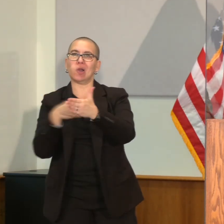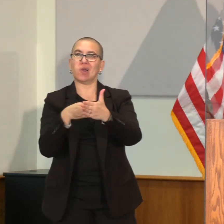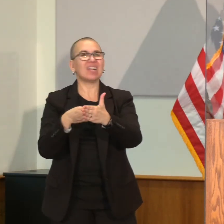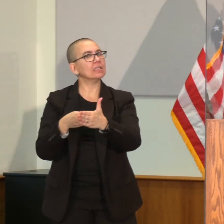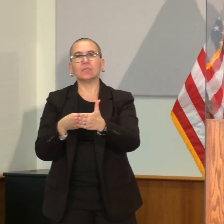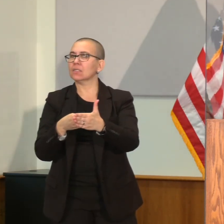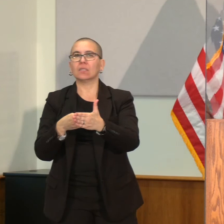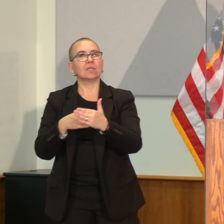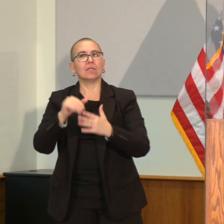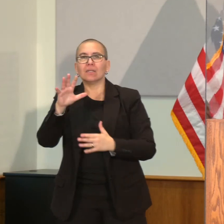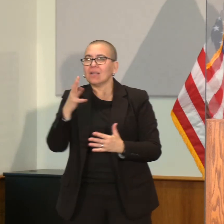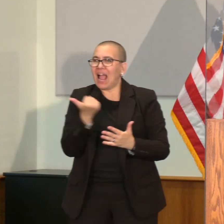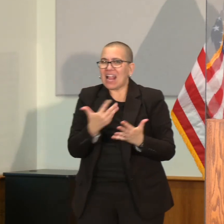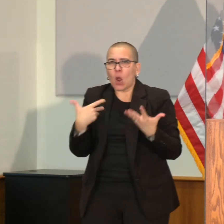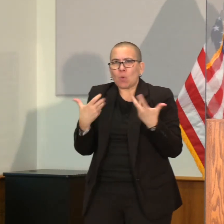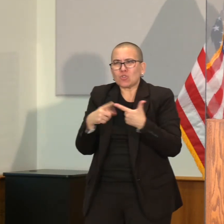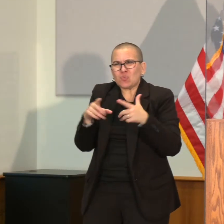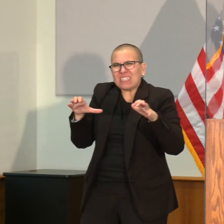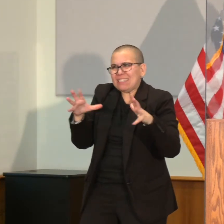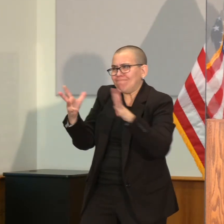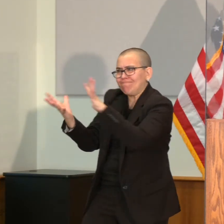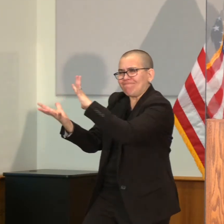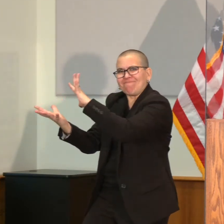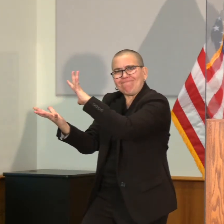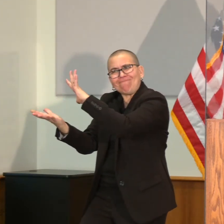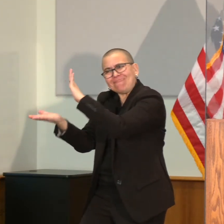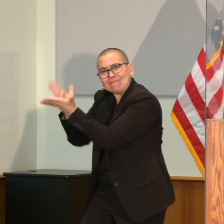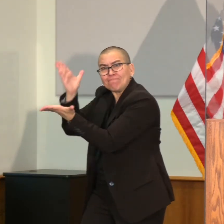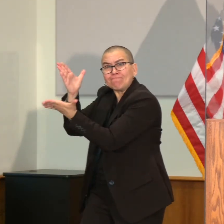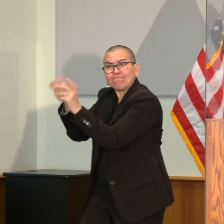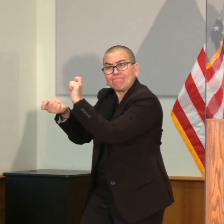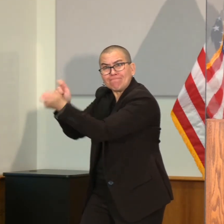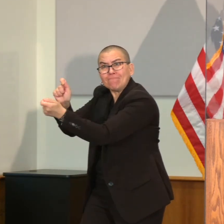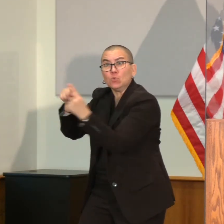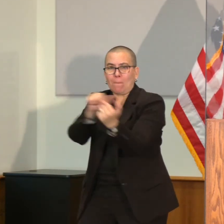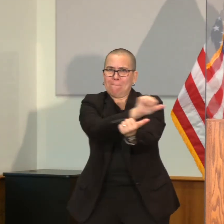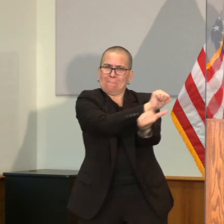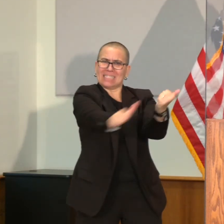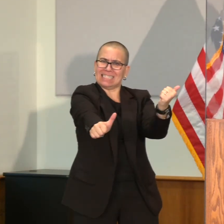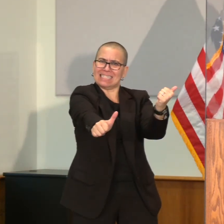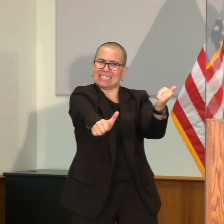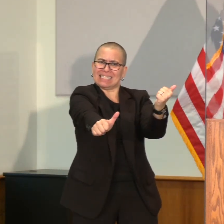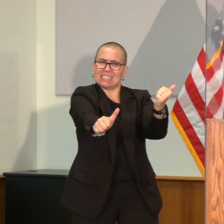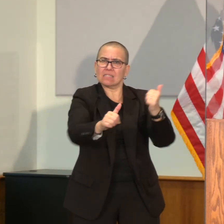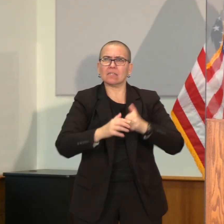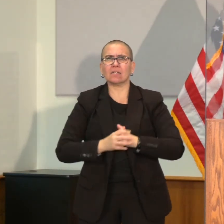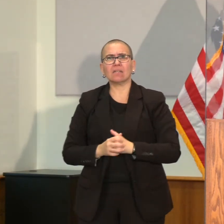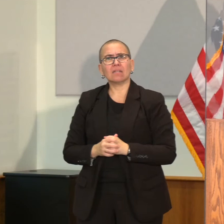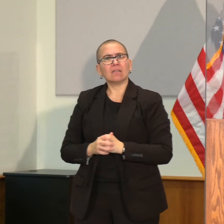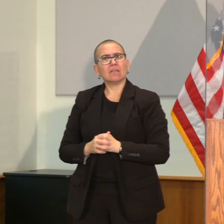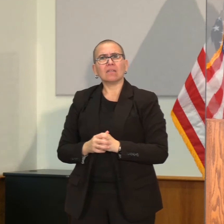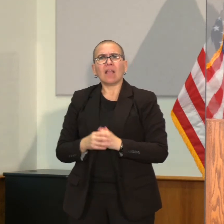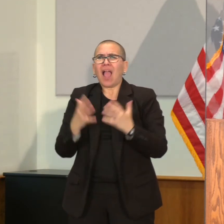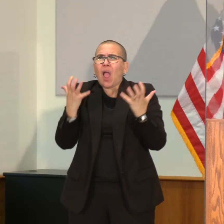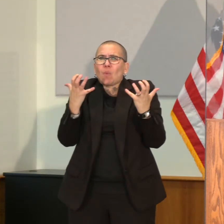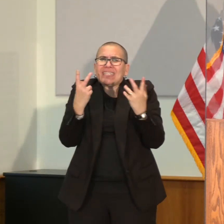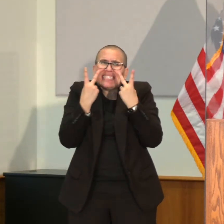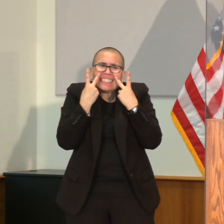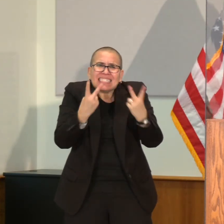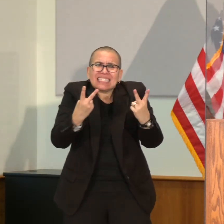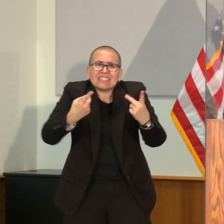can codify, and I would extend that to many things. I would like to see that around, again, moving into other topics, eviction moratorium they're